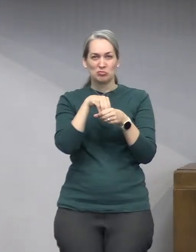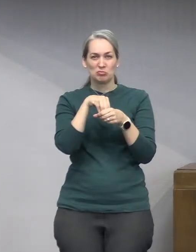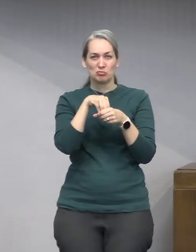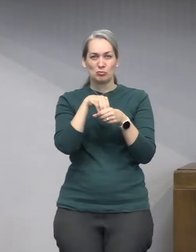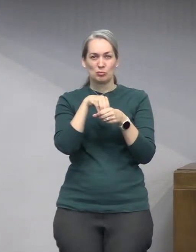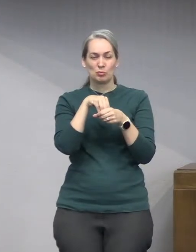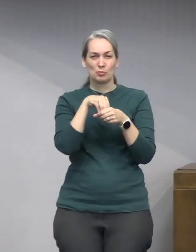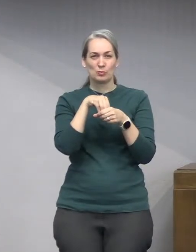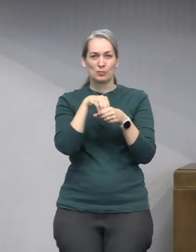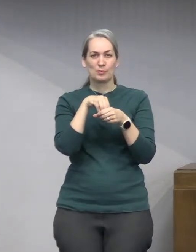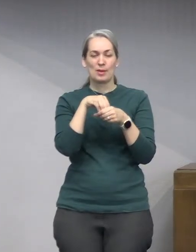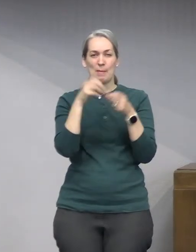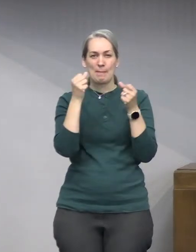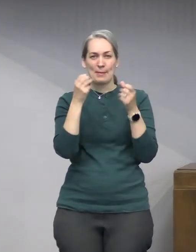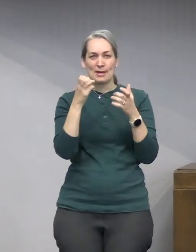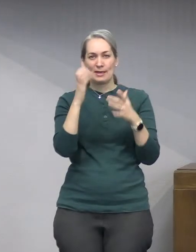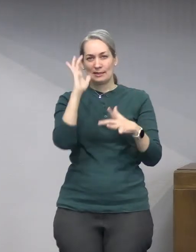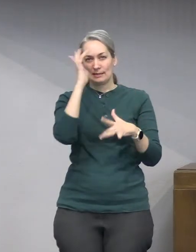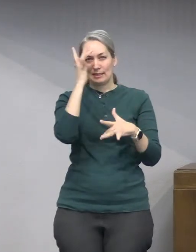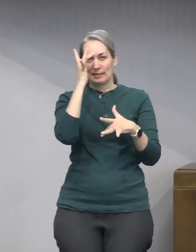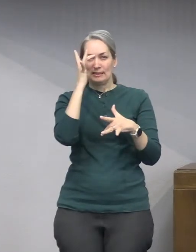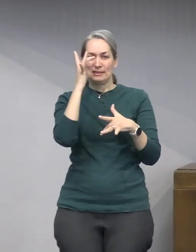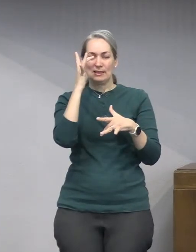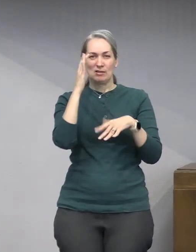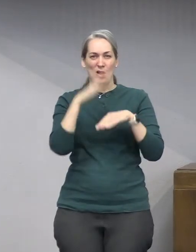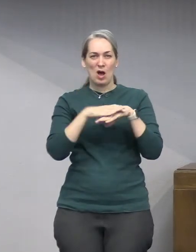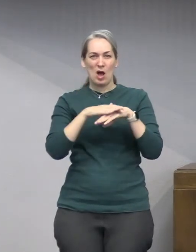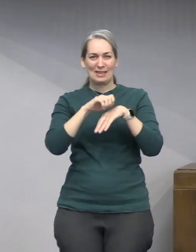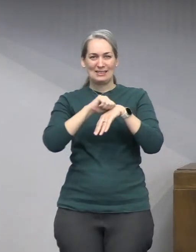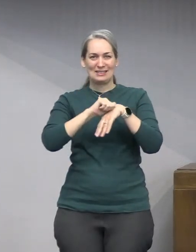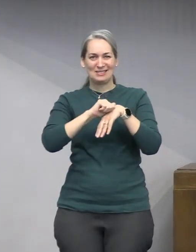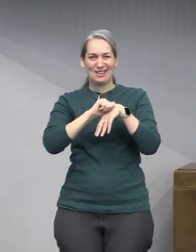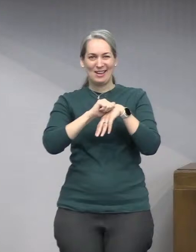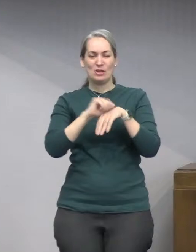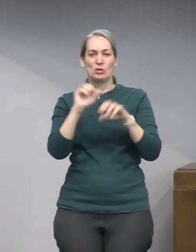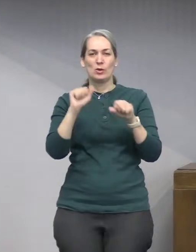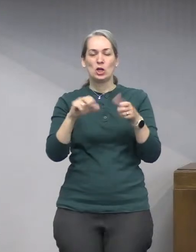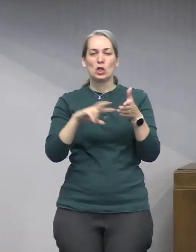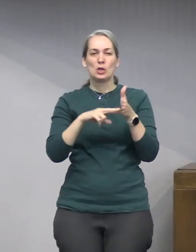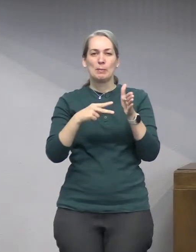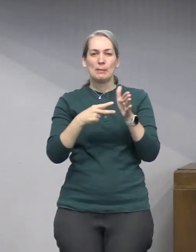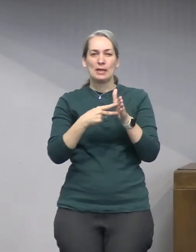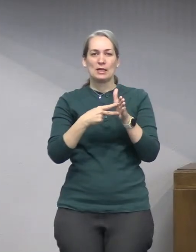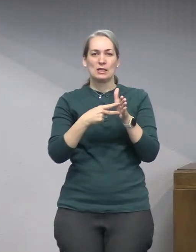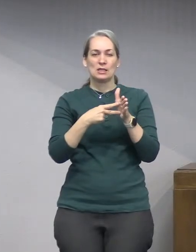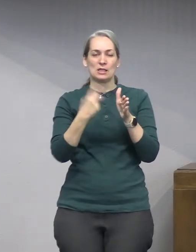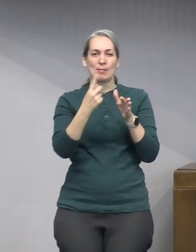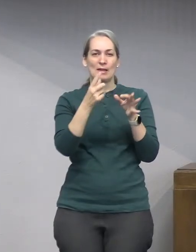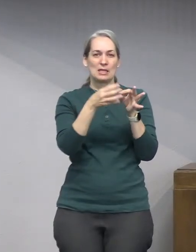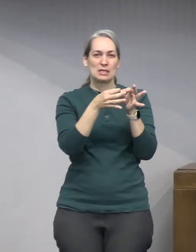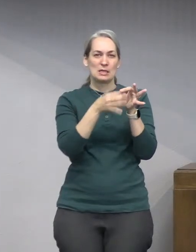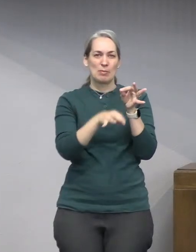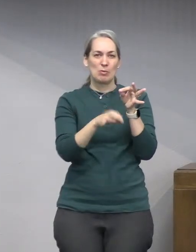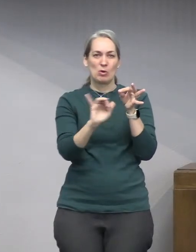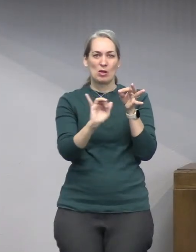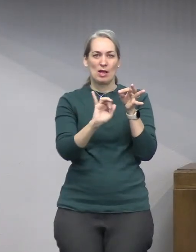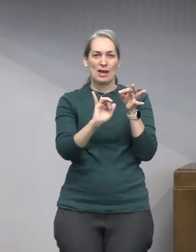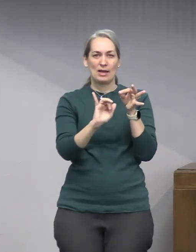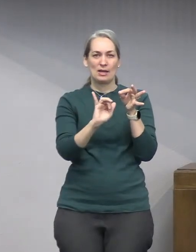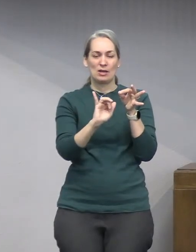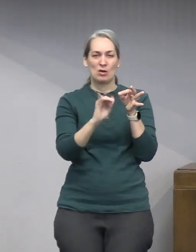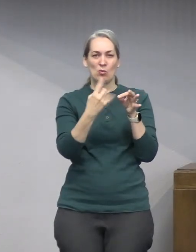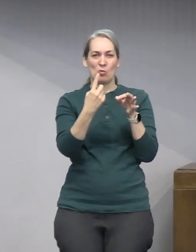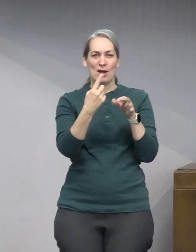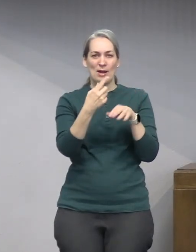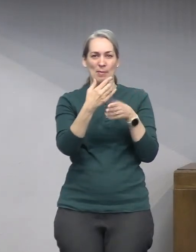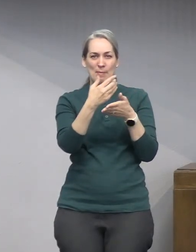to describe many afflictions of the skin. And so it could be talking about something as simple as perhaps a spot